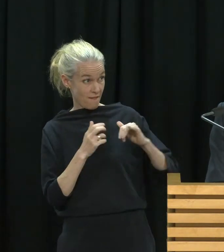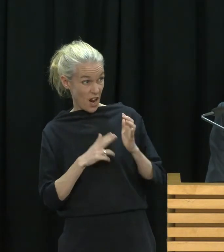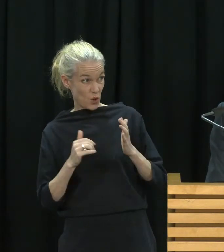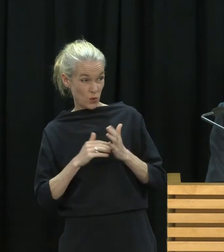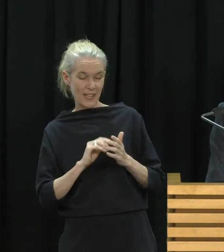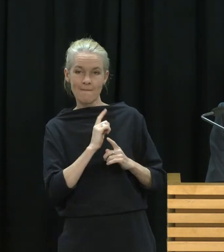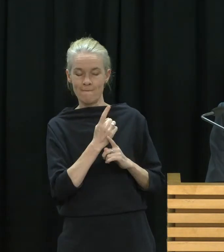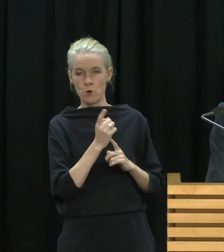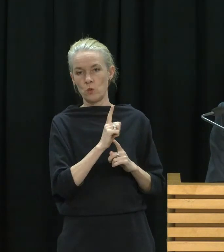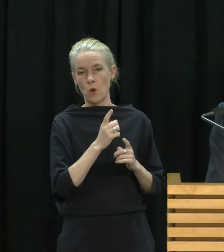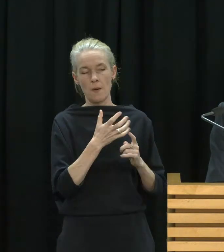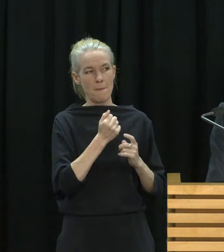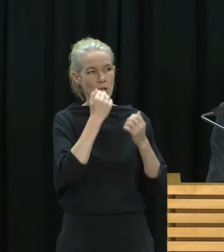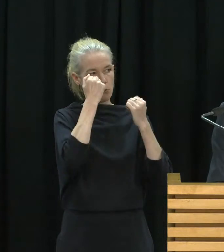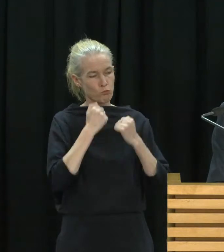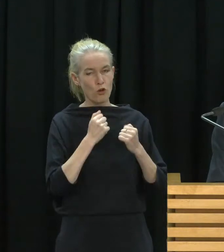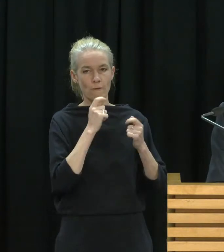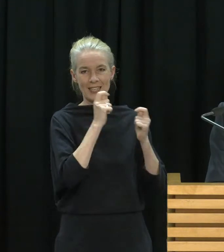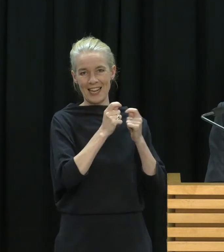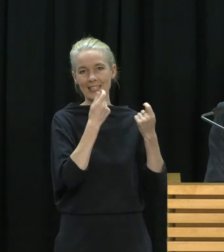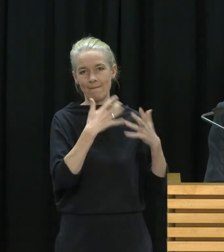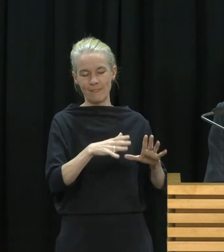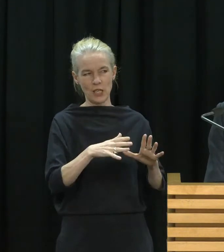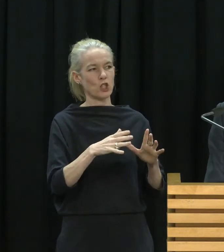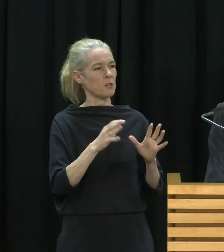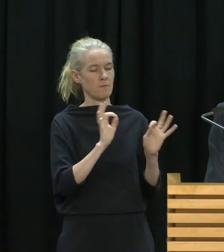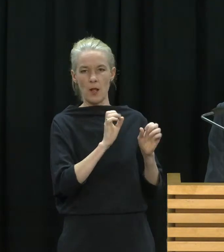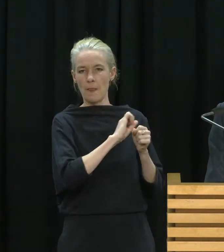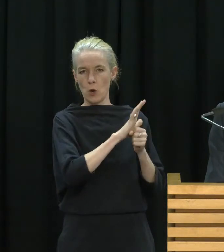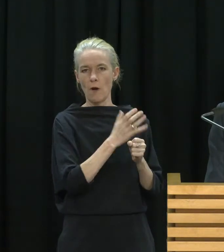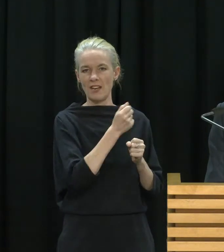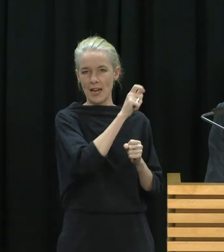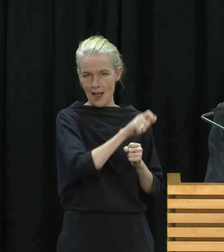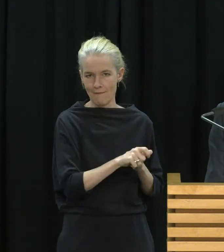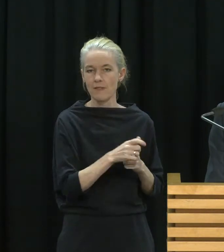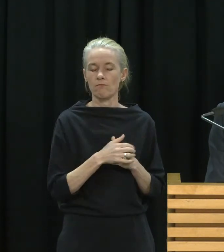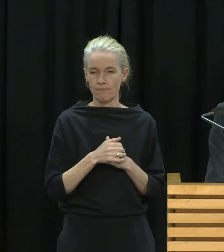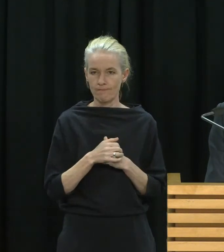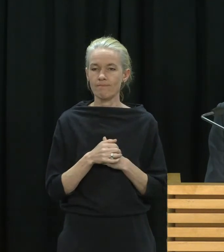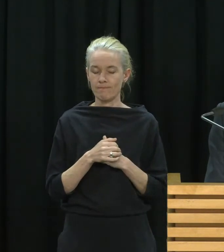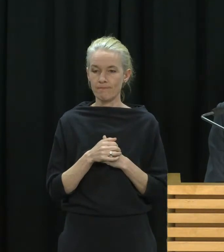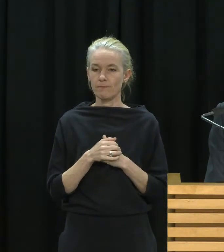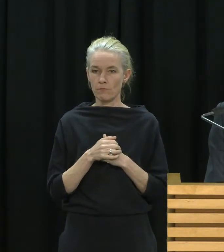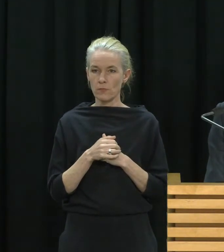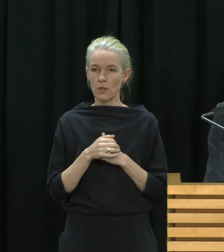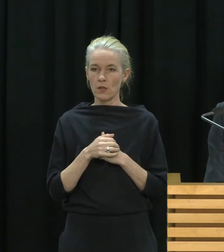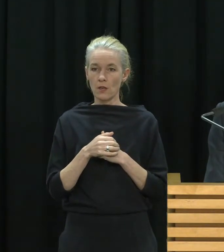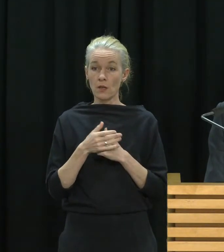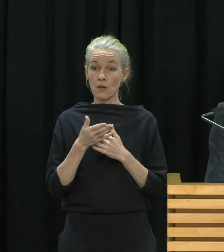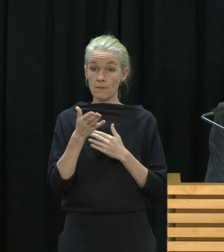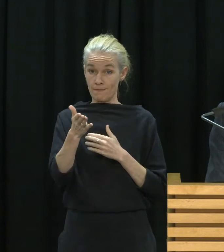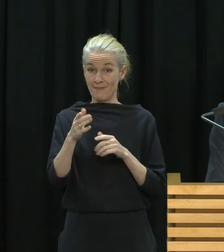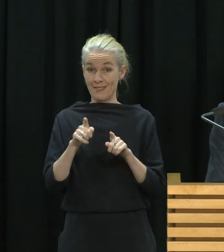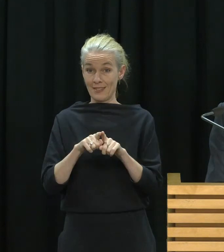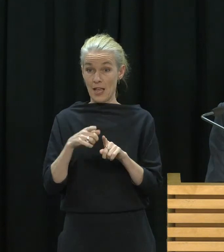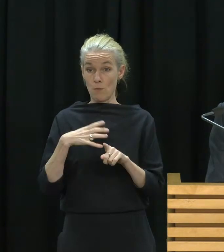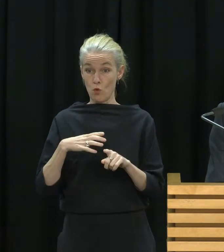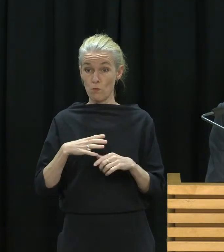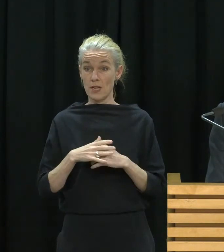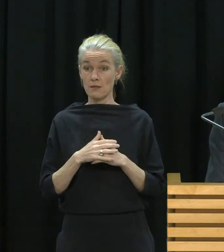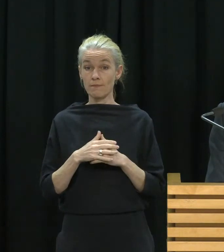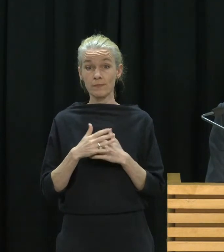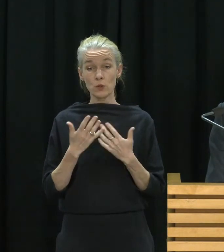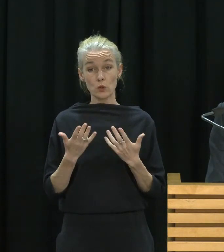applied potentially if we need to. So just on Sydney, people from Sydney here, when